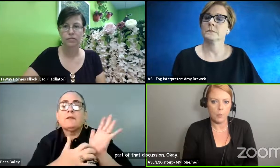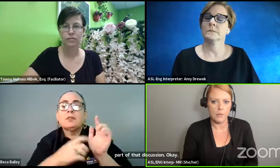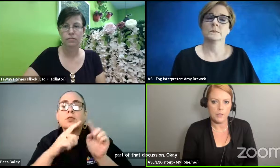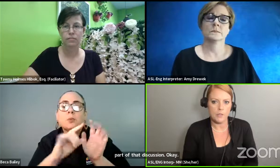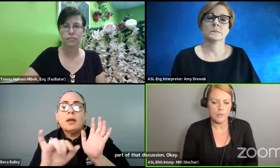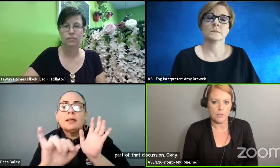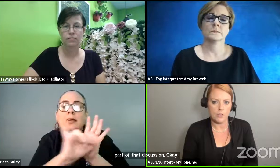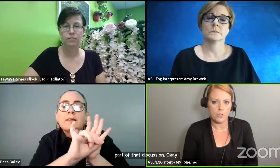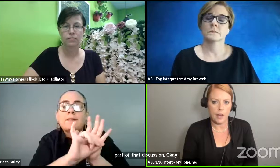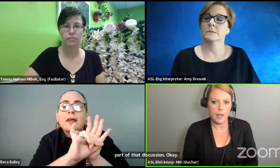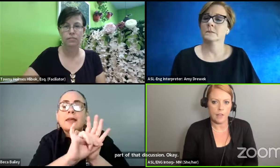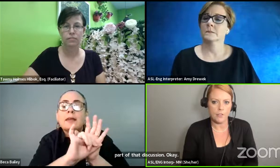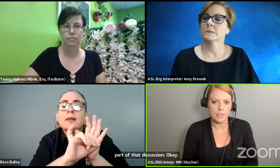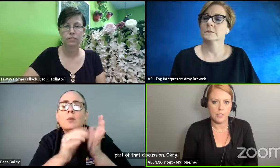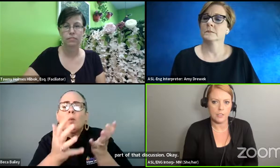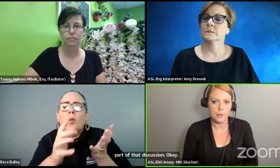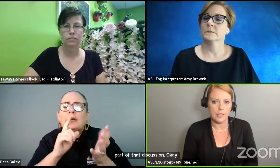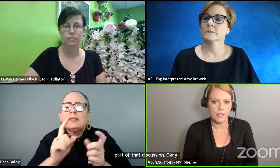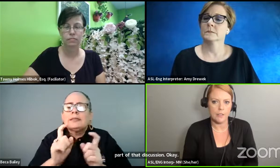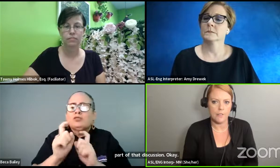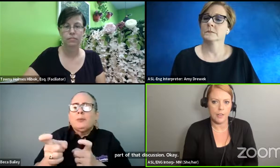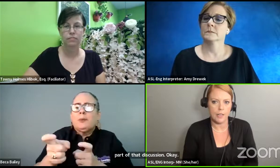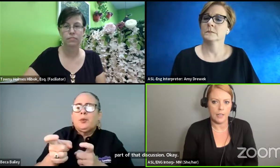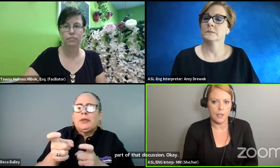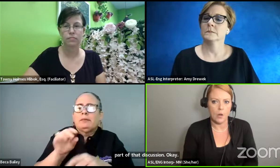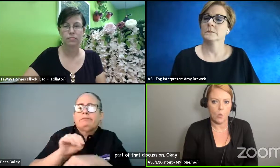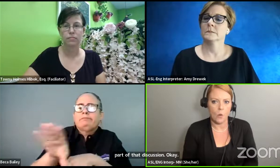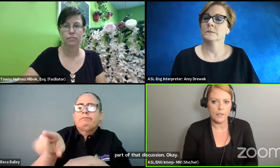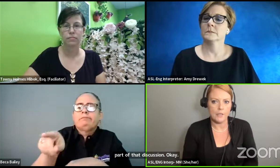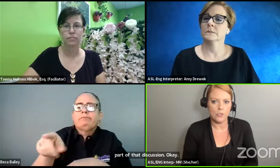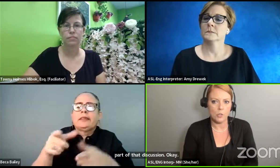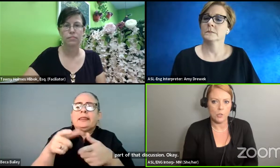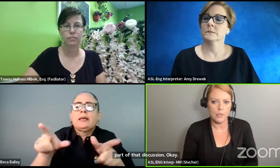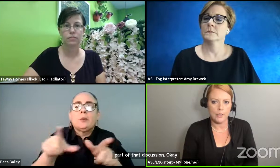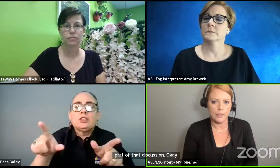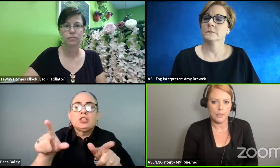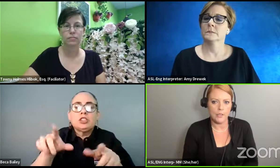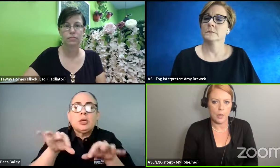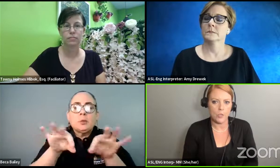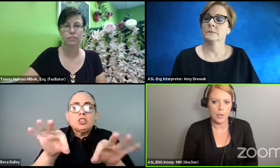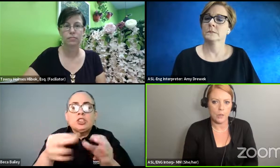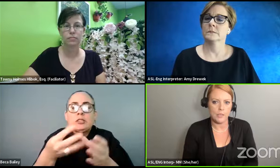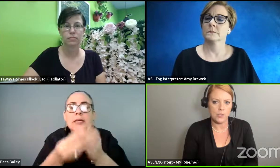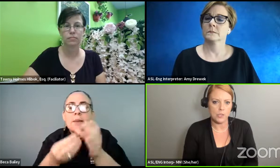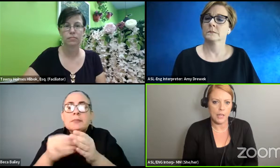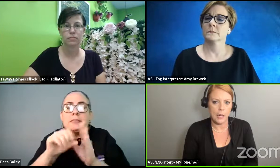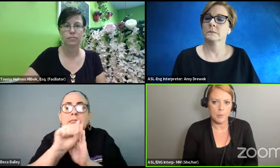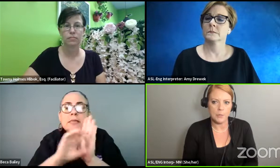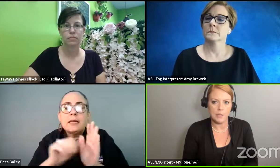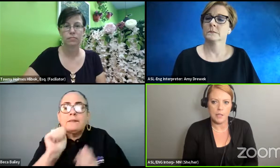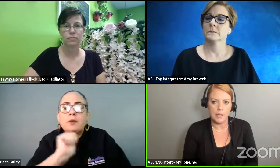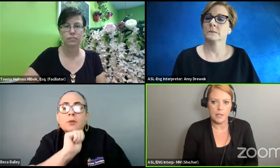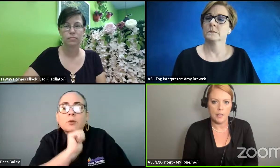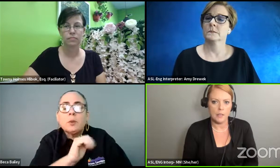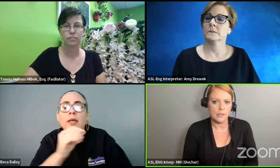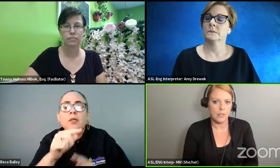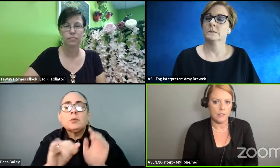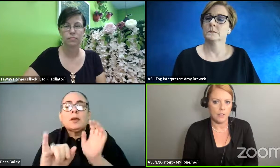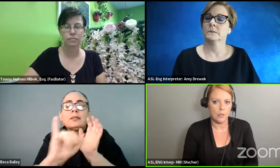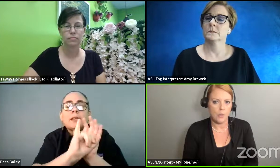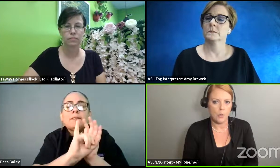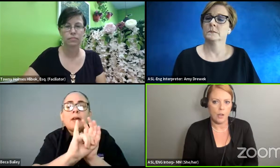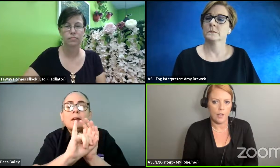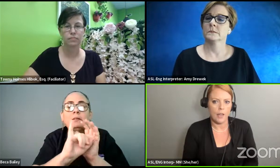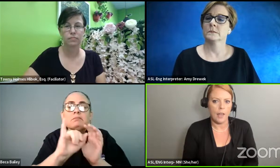of the purposes of this draft is to identify what is contributing to language acquisition gaps in the